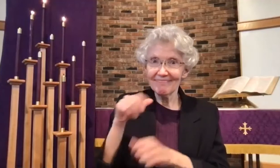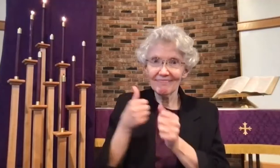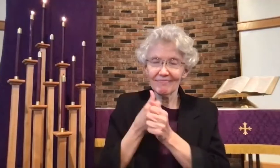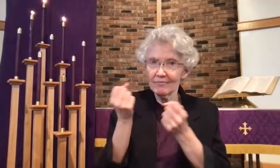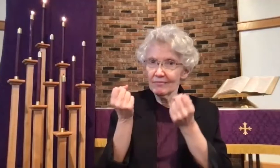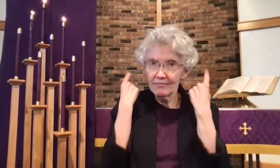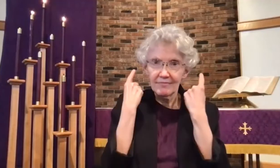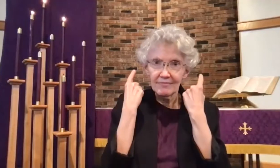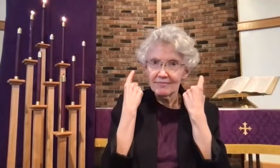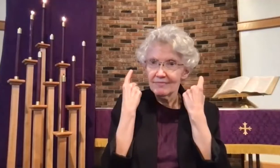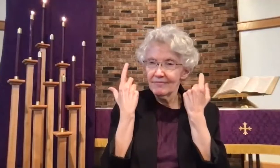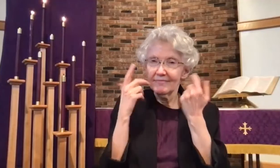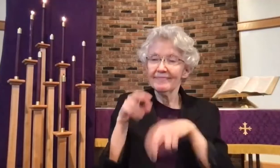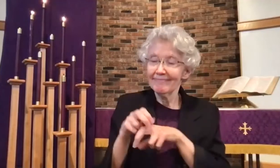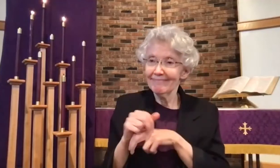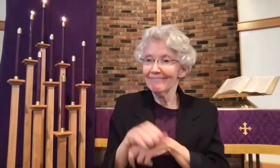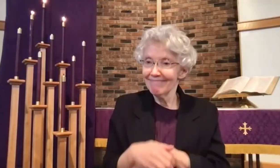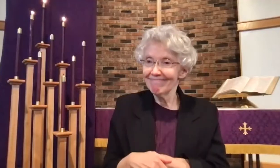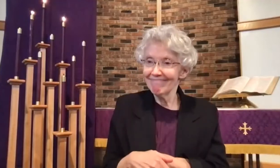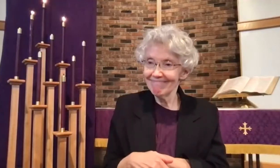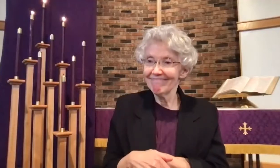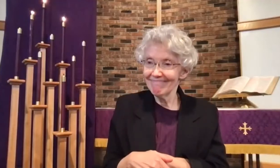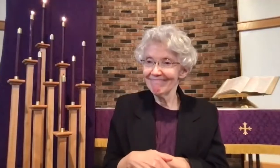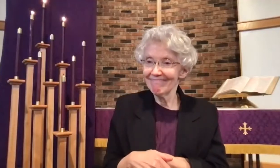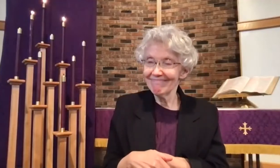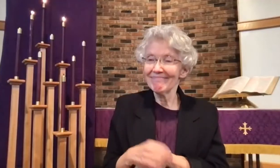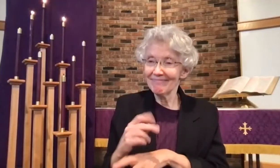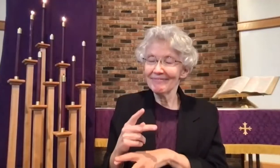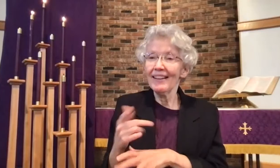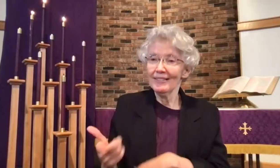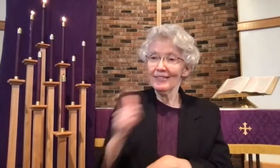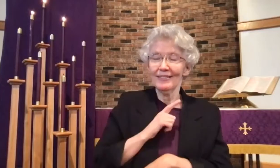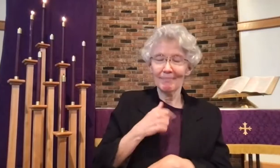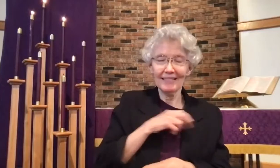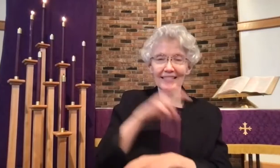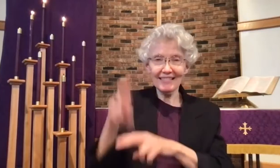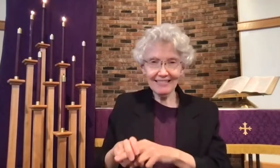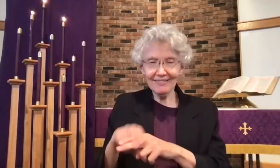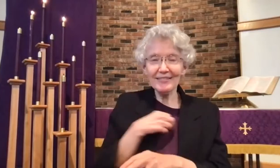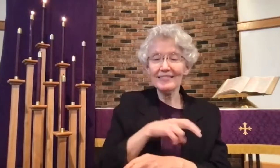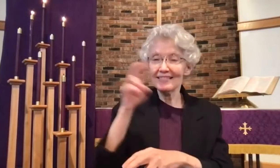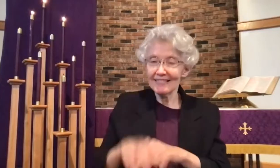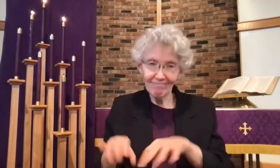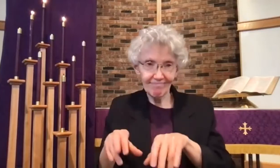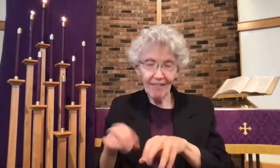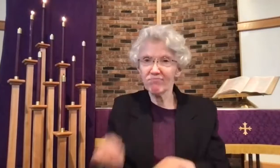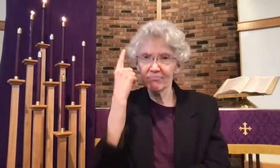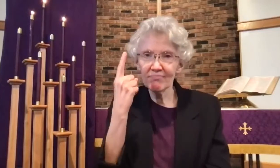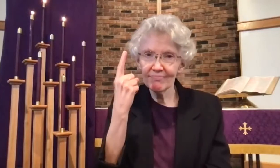job. And I had no idea what she was doing. And then when it was my turn to sit